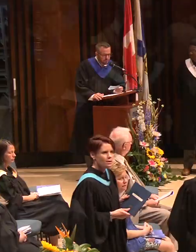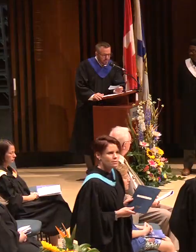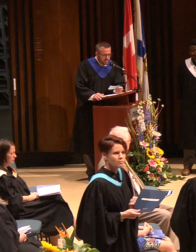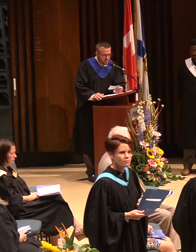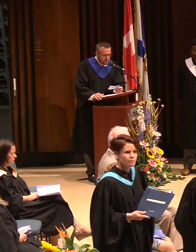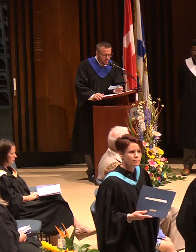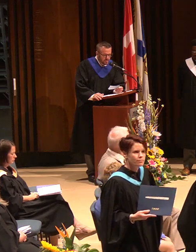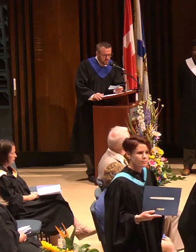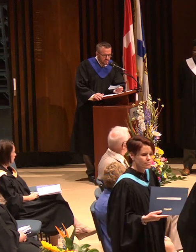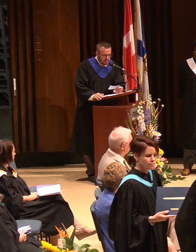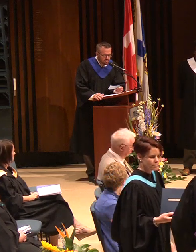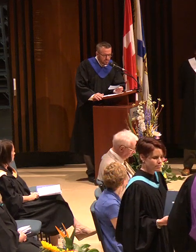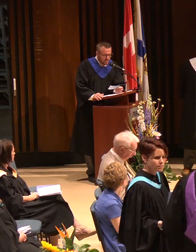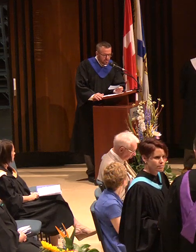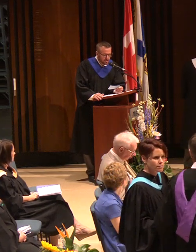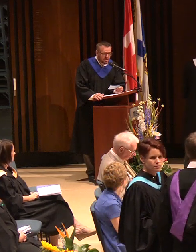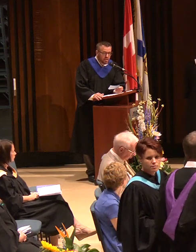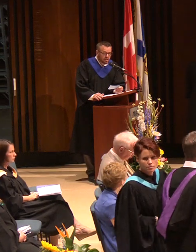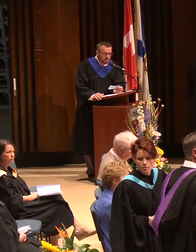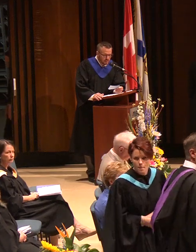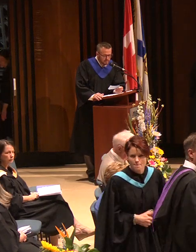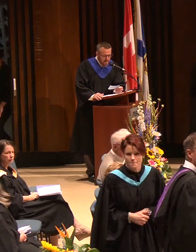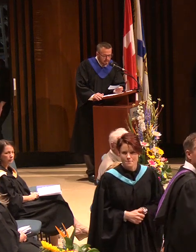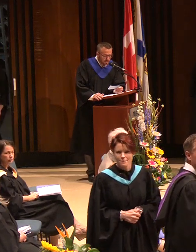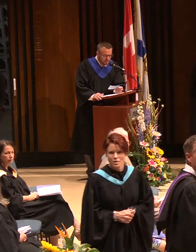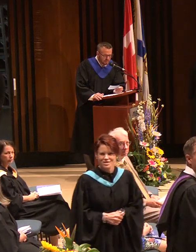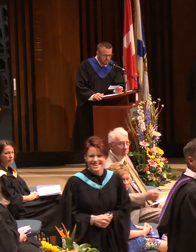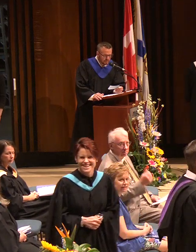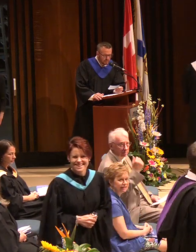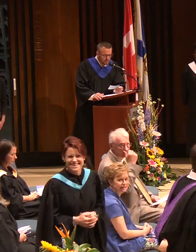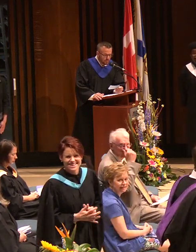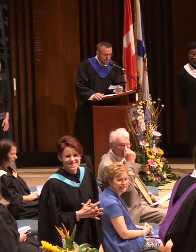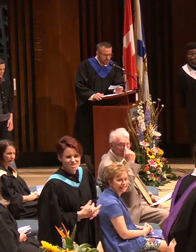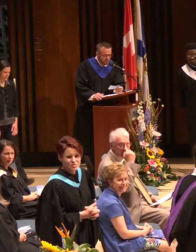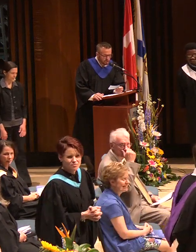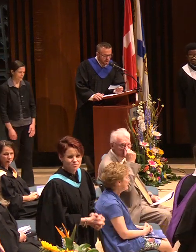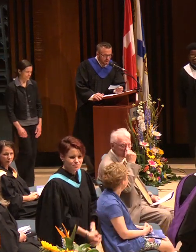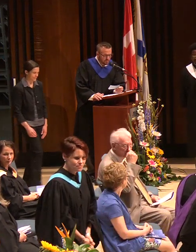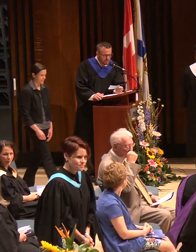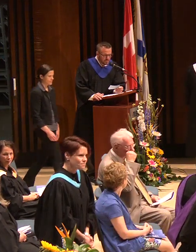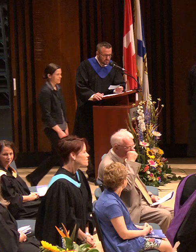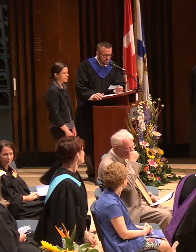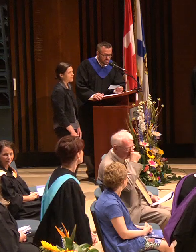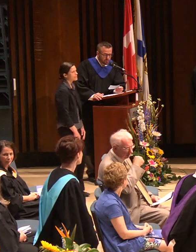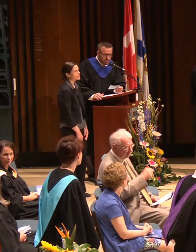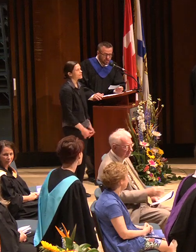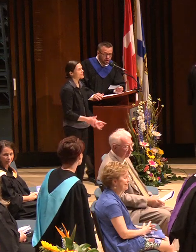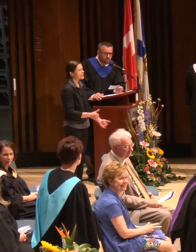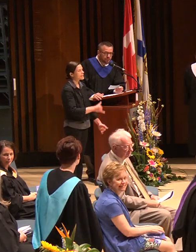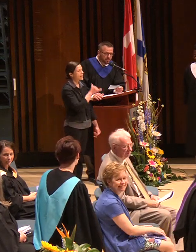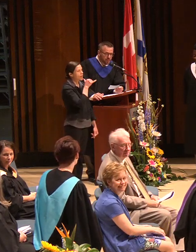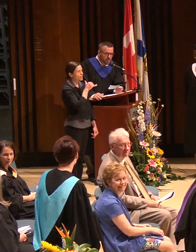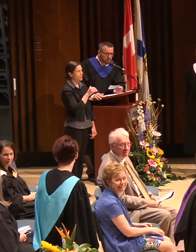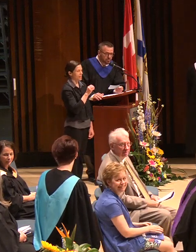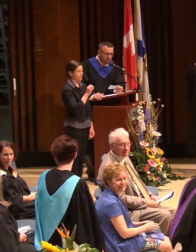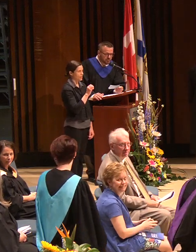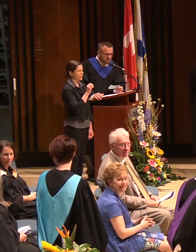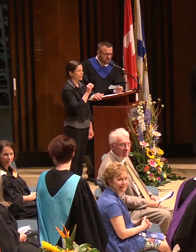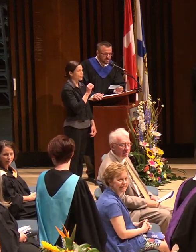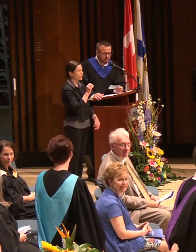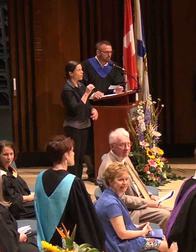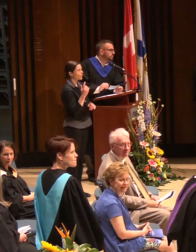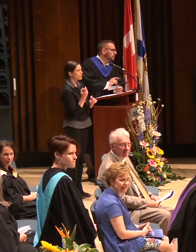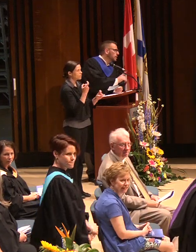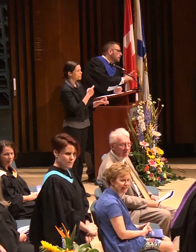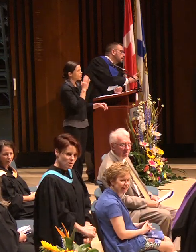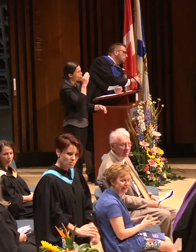Trina Flint joins us now to present her son, Emmanuel Simmons, with the Diploma in Business Administration, Financial